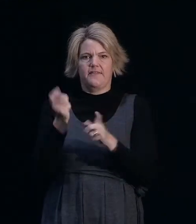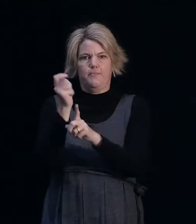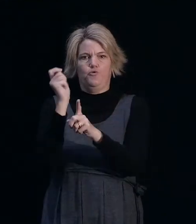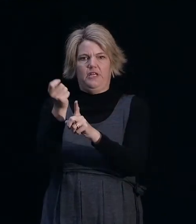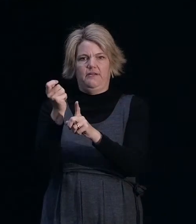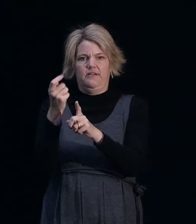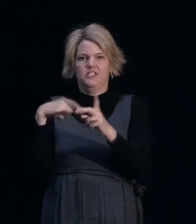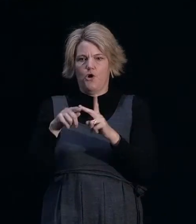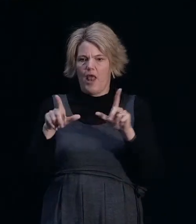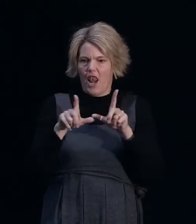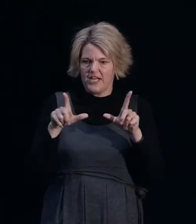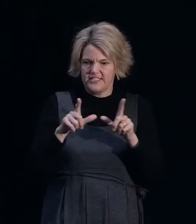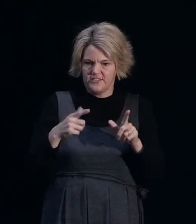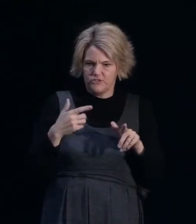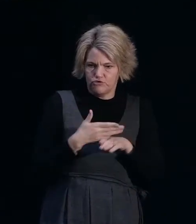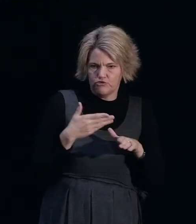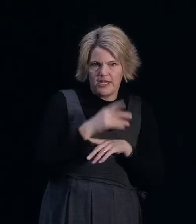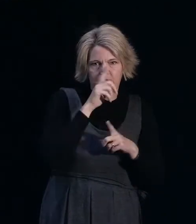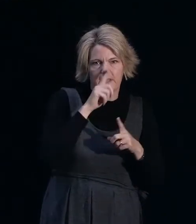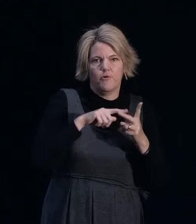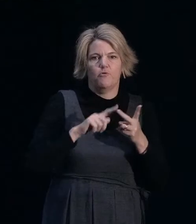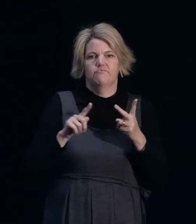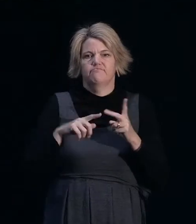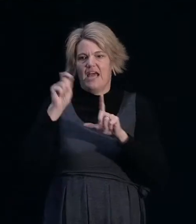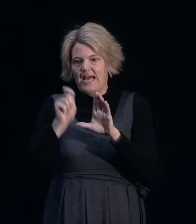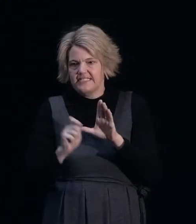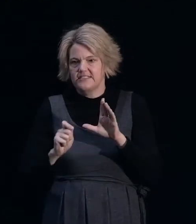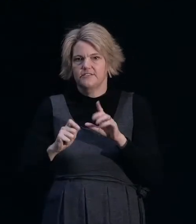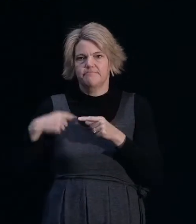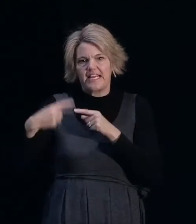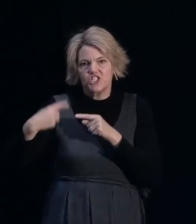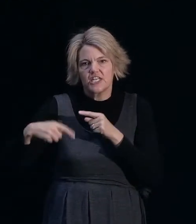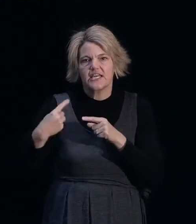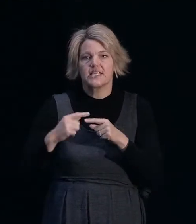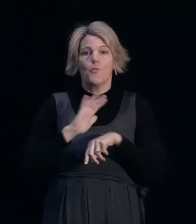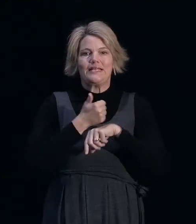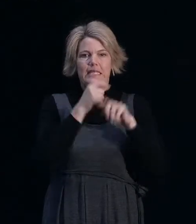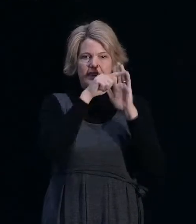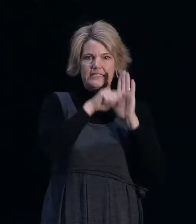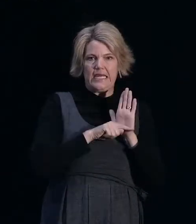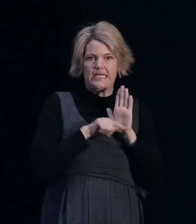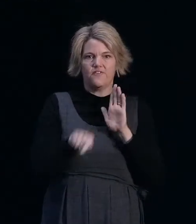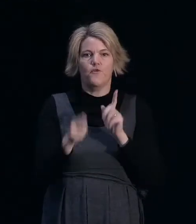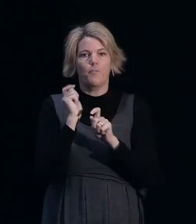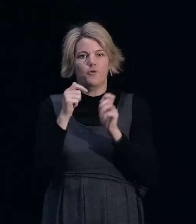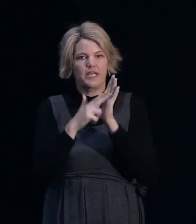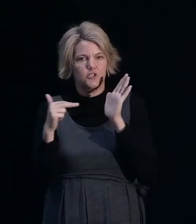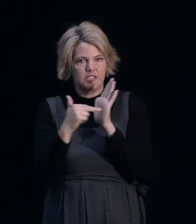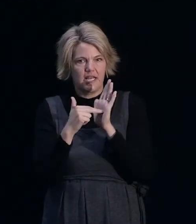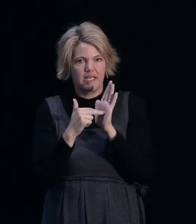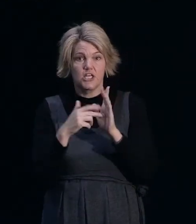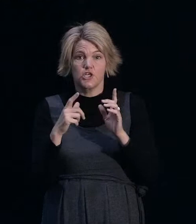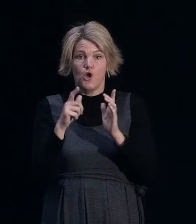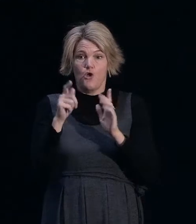tradespeople and builders and architects and engineers. And we set the standards for building in New Zealand. So we write the building code